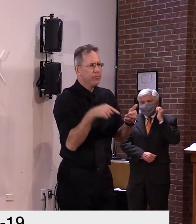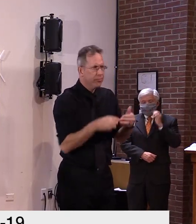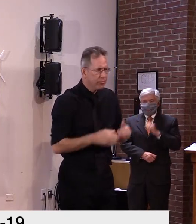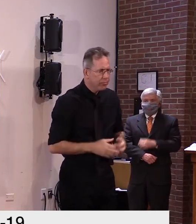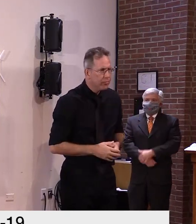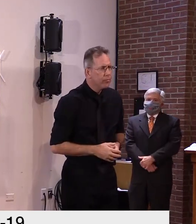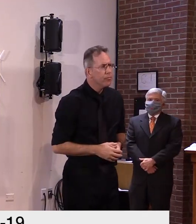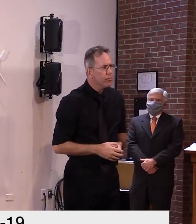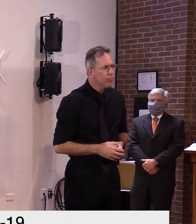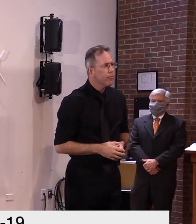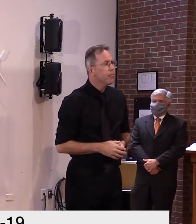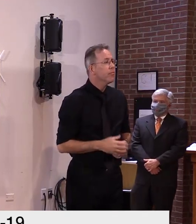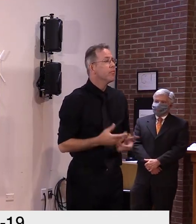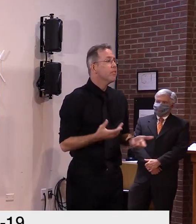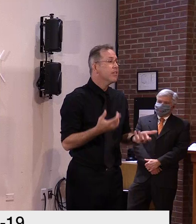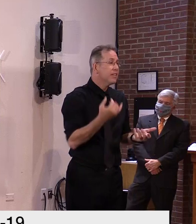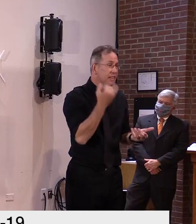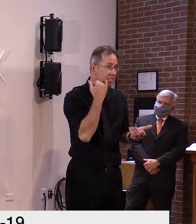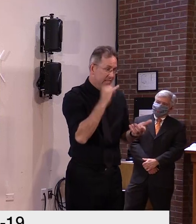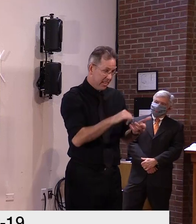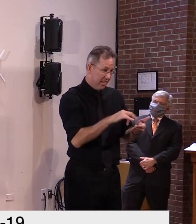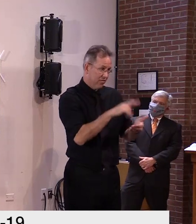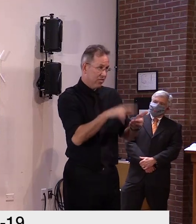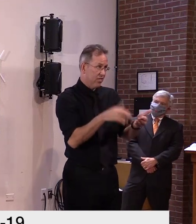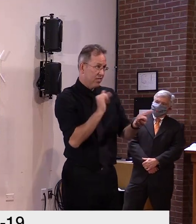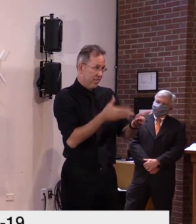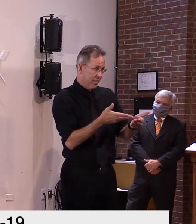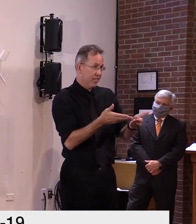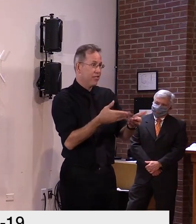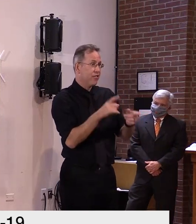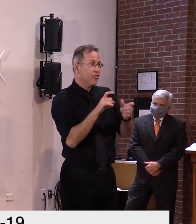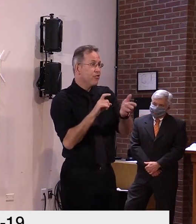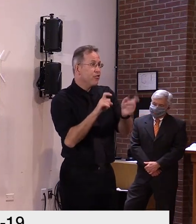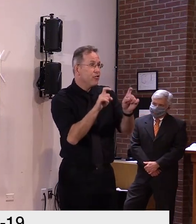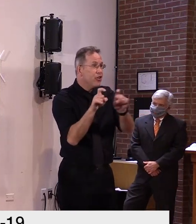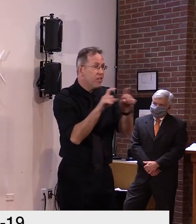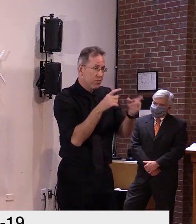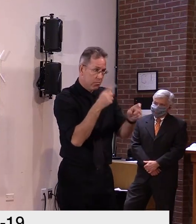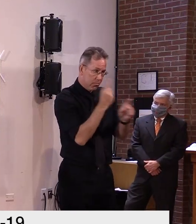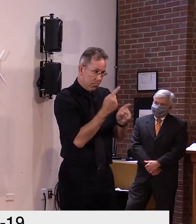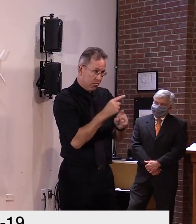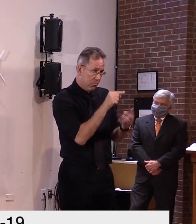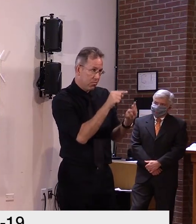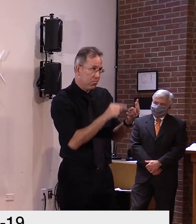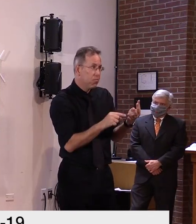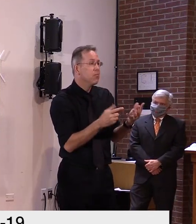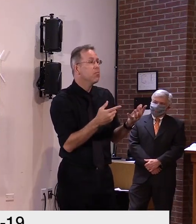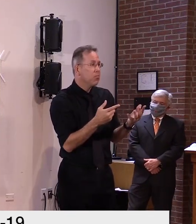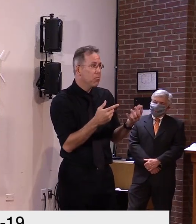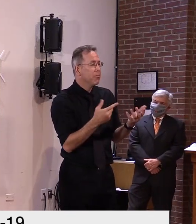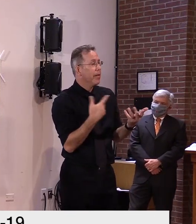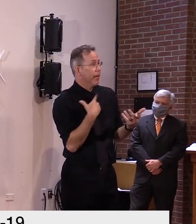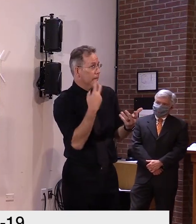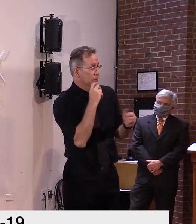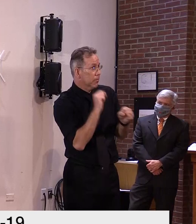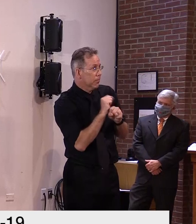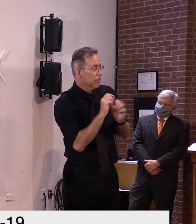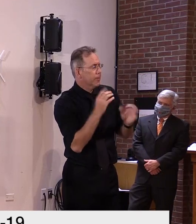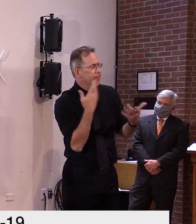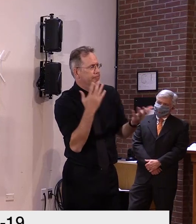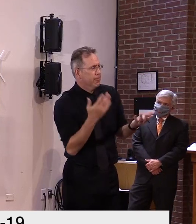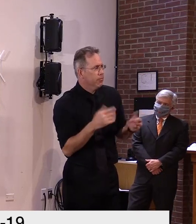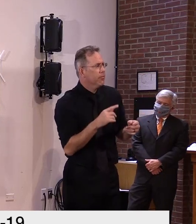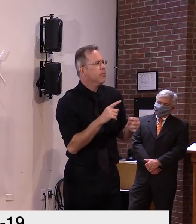attempt is going to give us accurate data is doubtful, but it will give us an idea just of interviews of people who visited